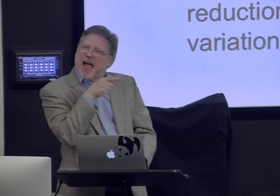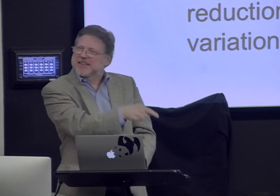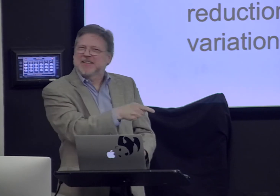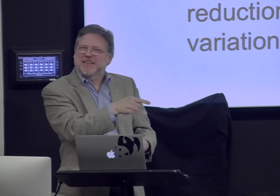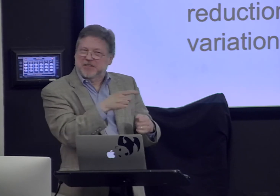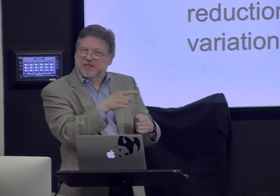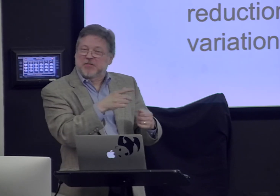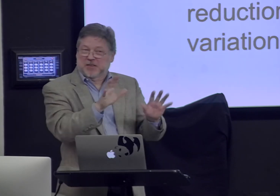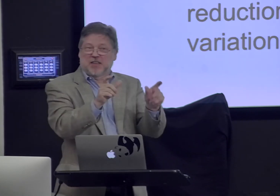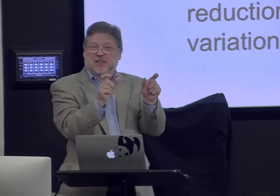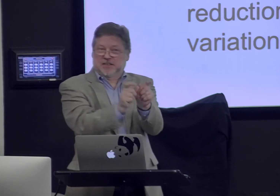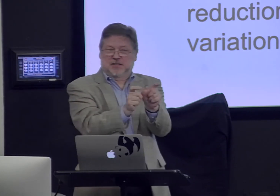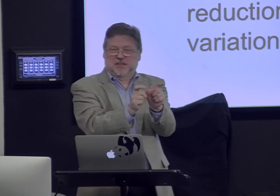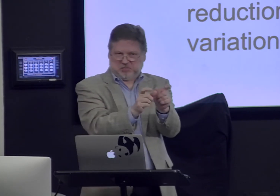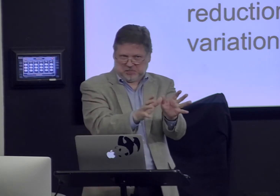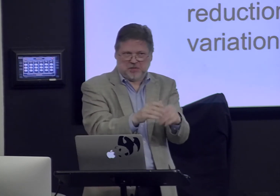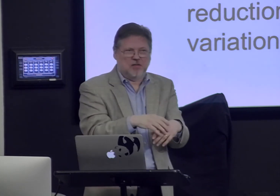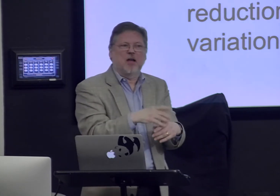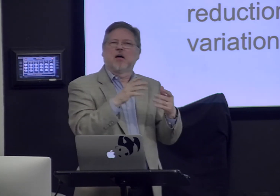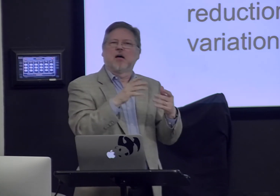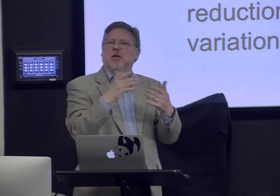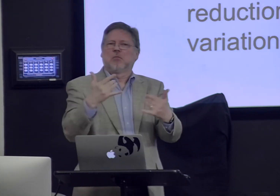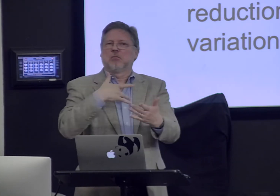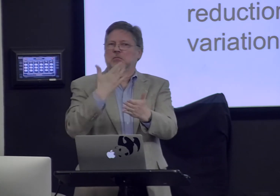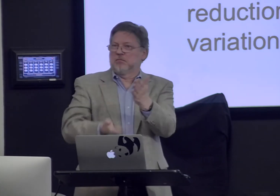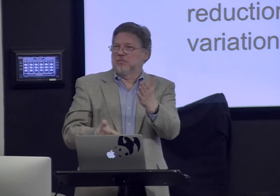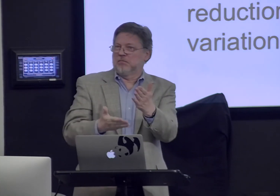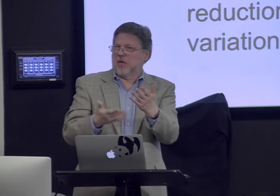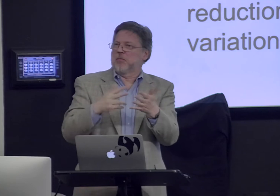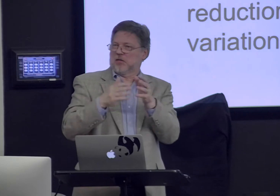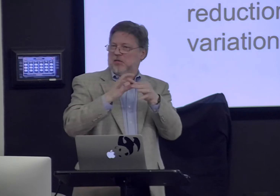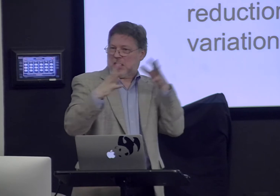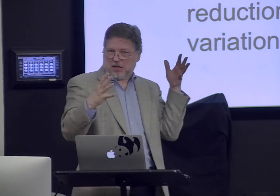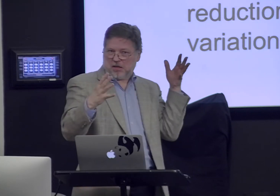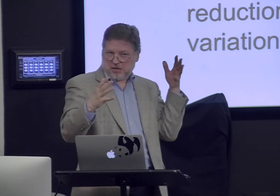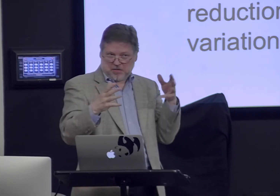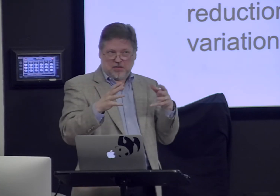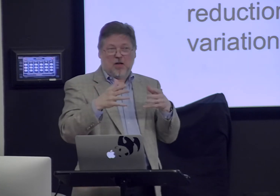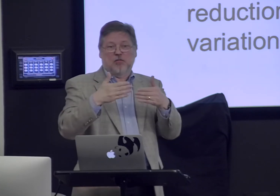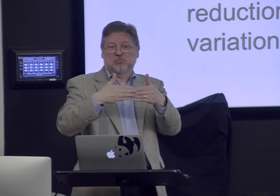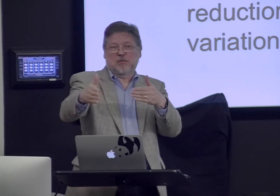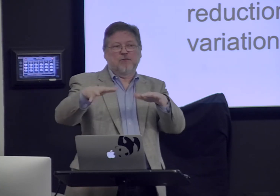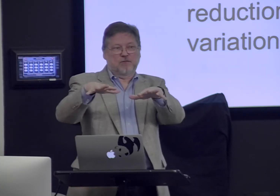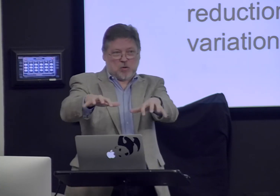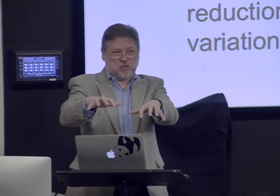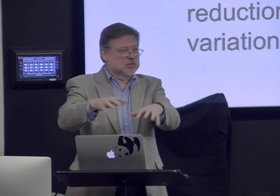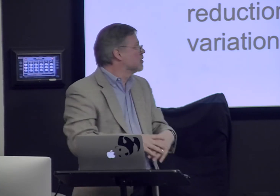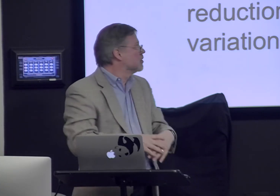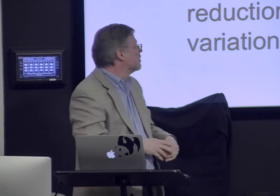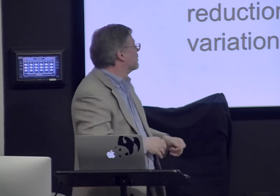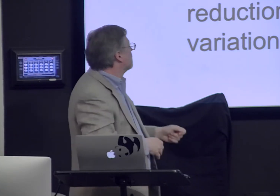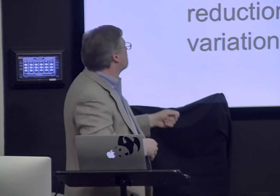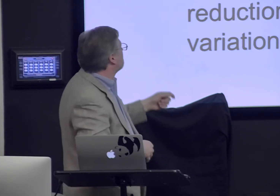a new way of understanding this form that I've used my entire life and didn't think much of, because this form